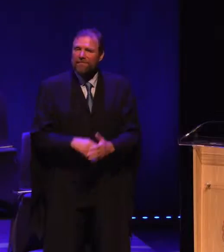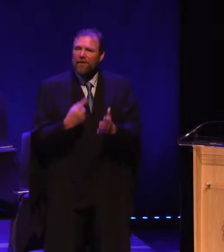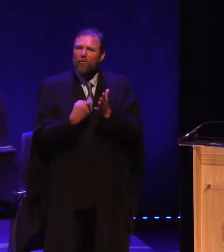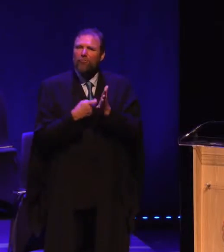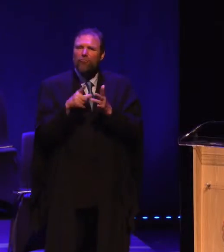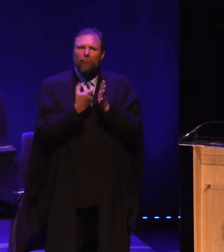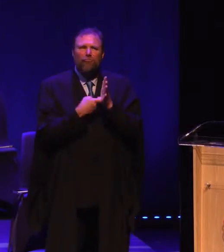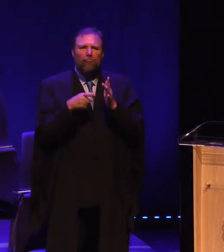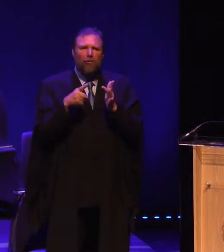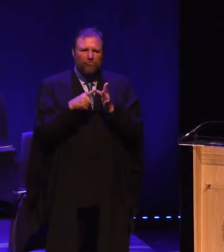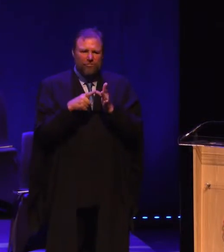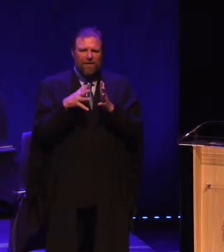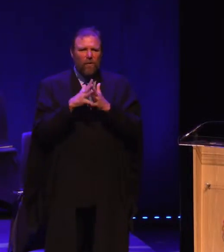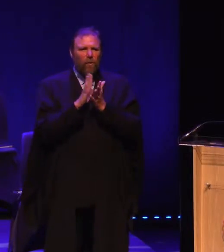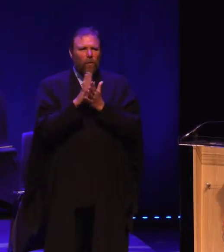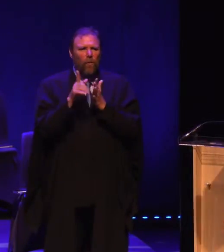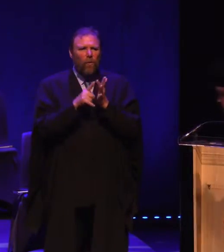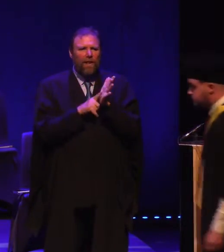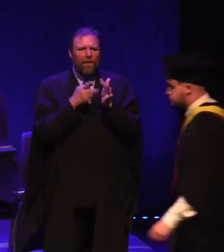Rodri Williams.